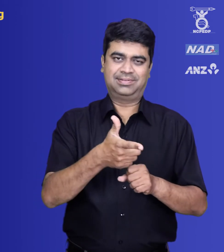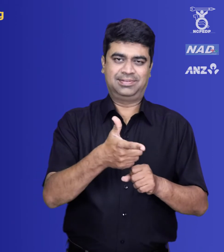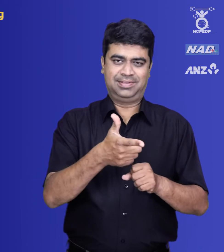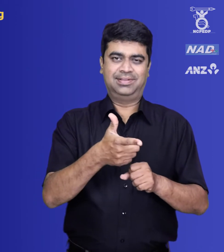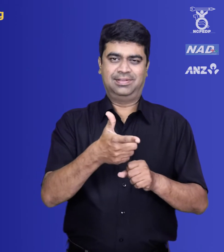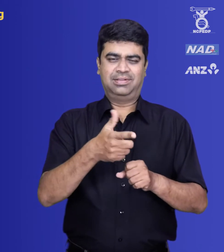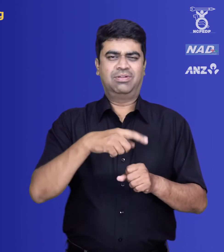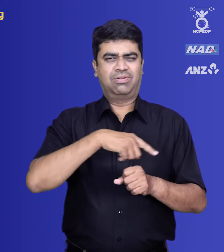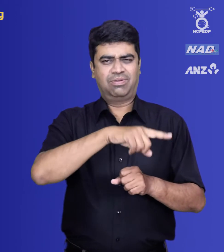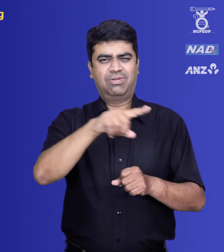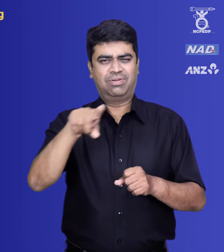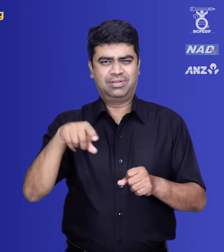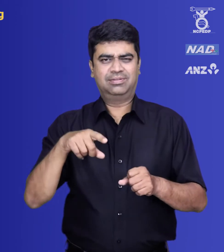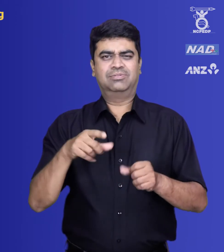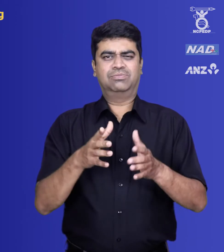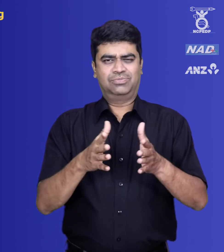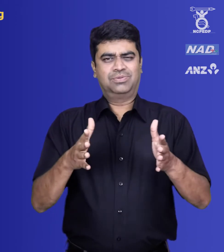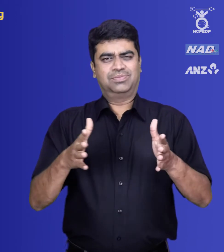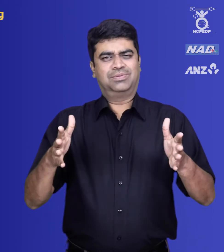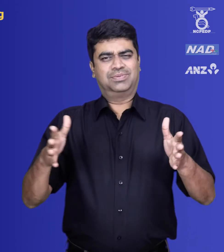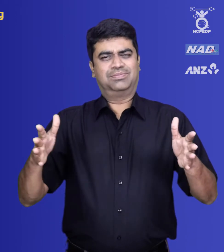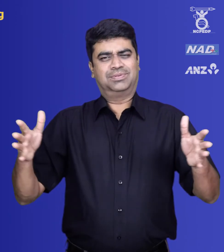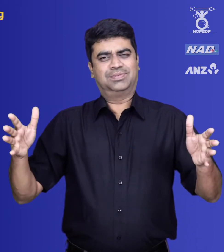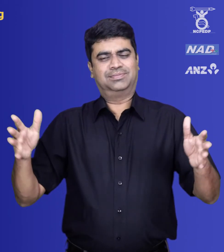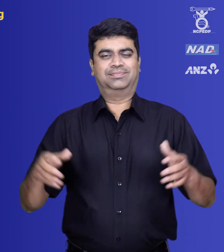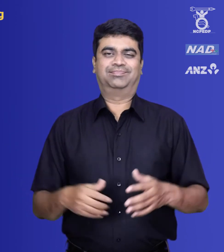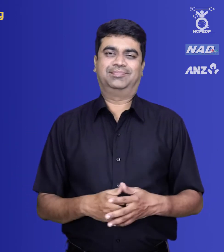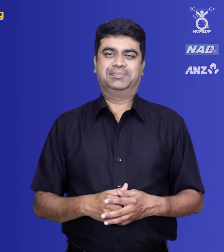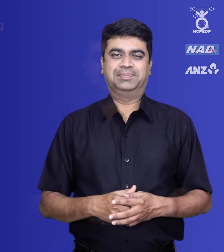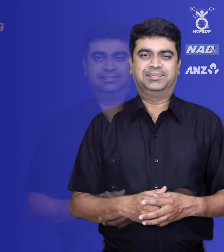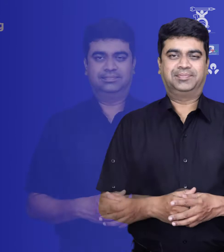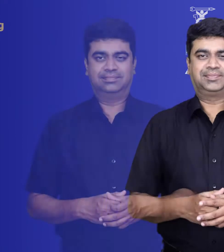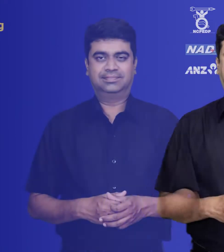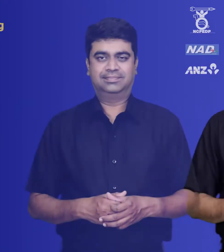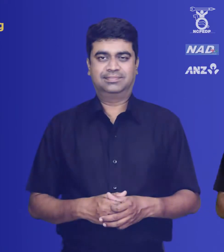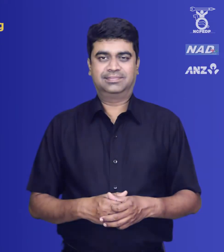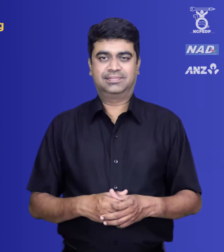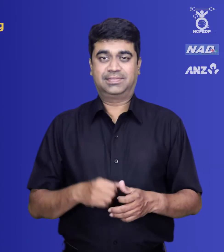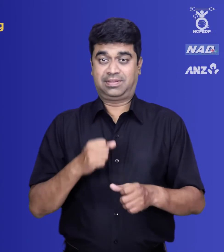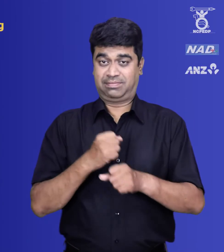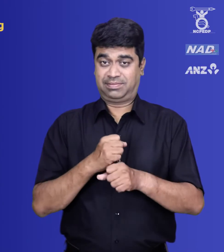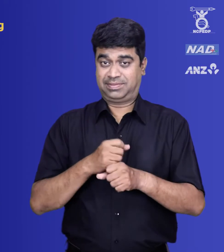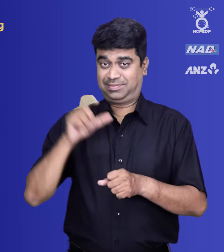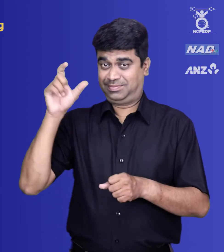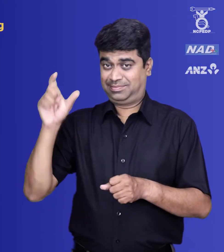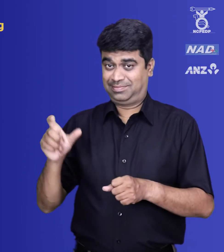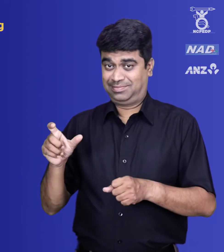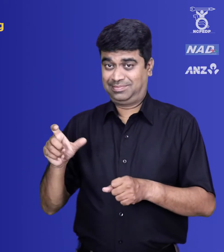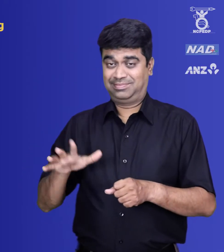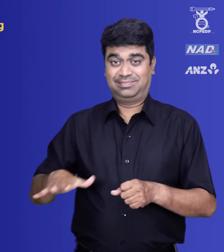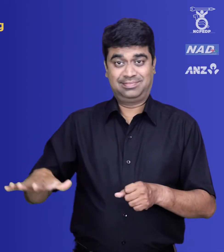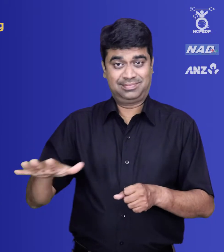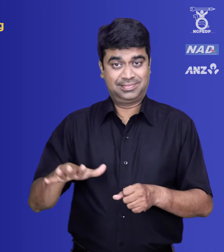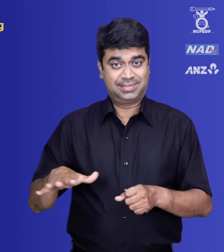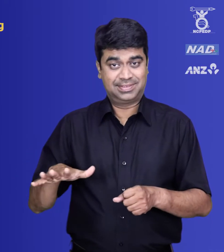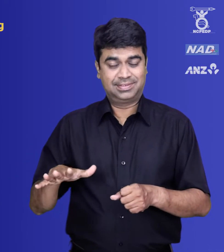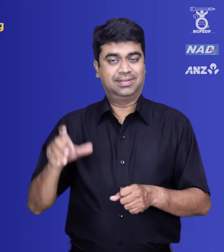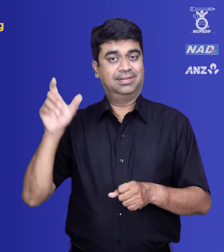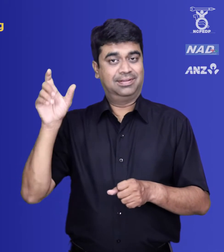provision depending on their state of preparedness and other related parameters. The appropriate government and the